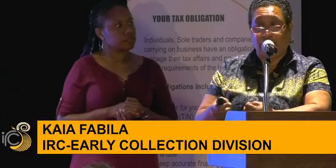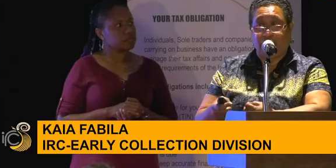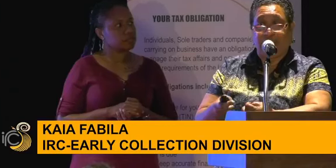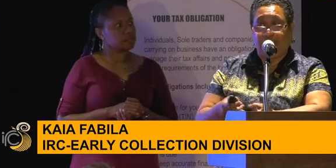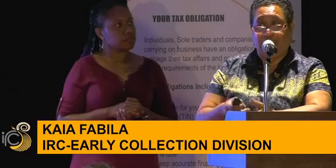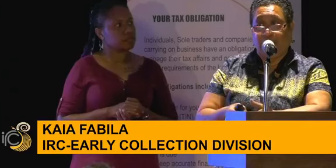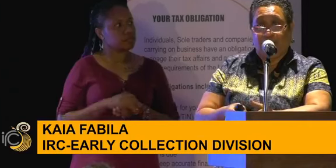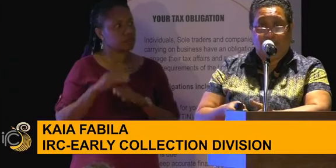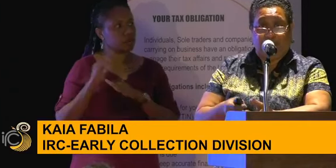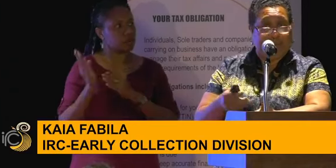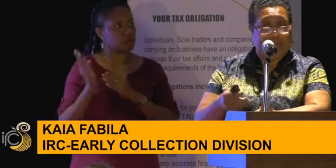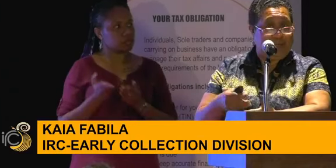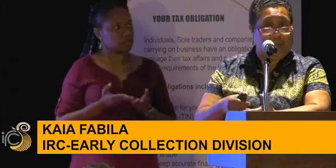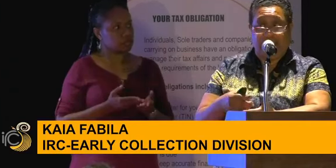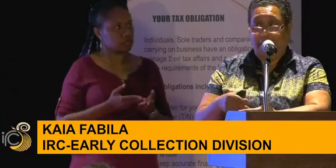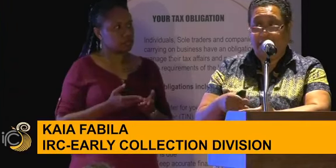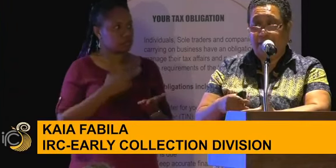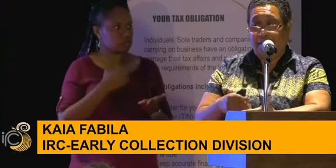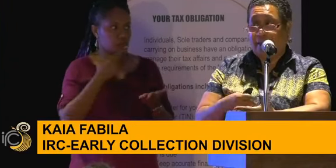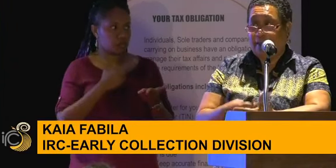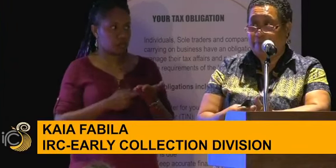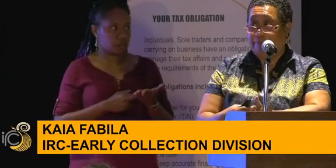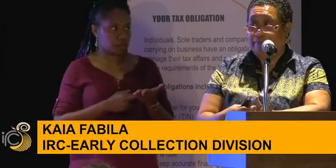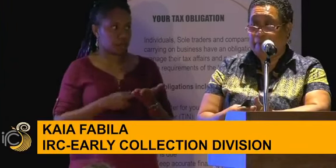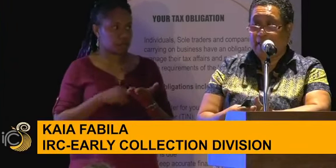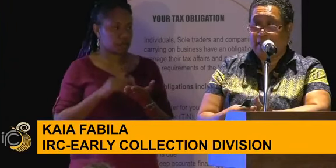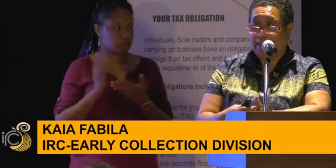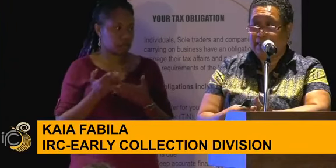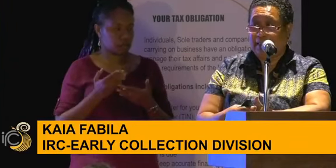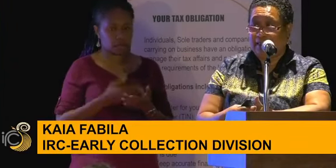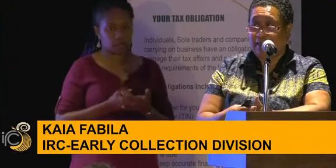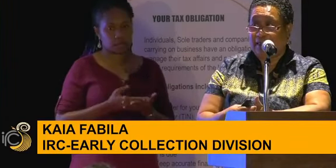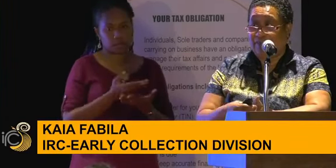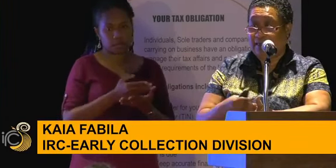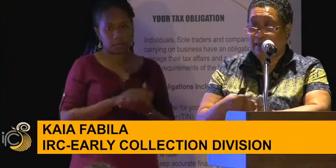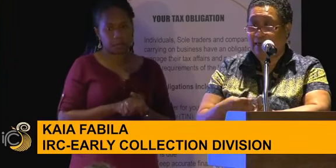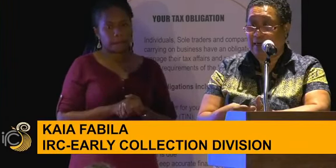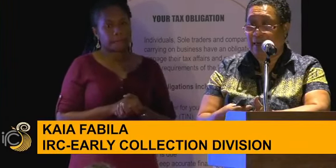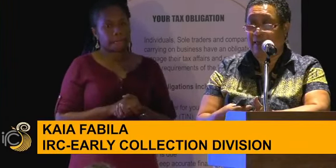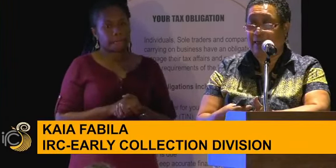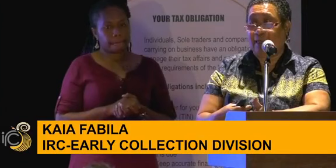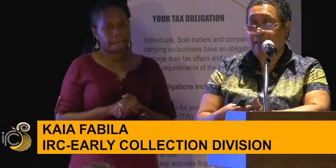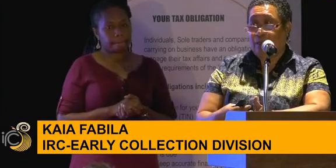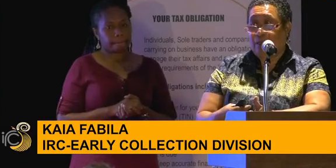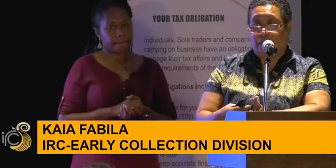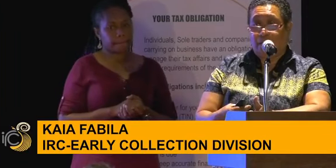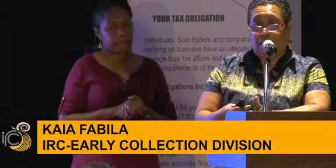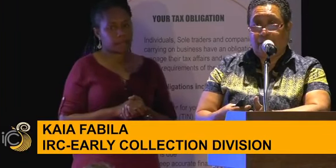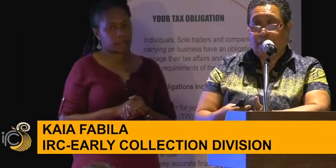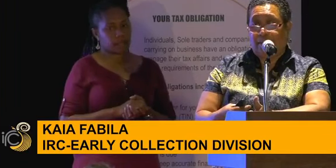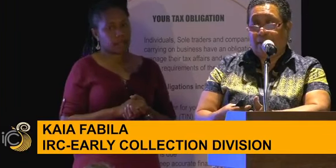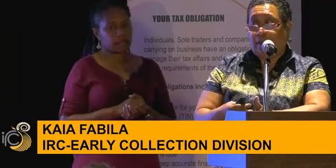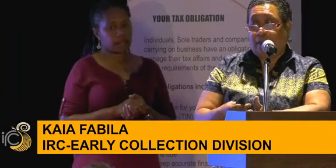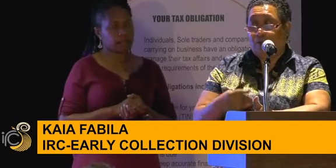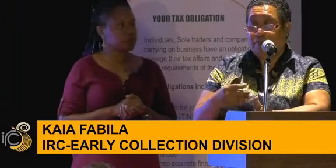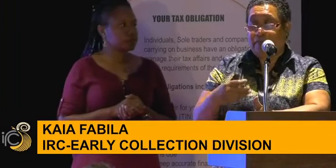been lodging or paying their taxes that have declared, our officers